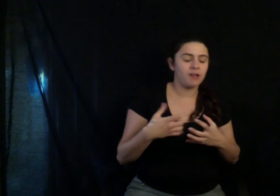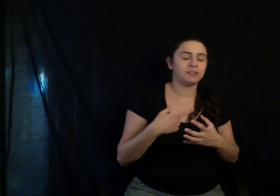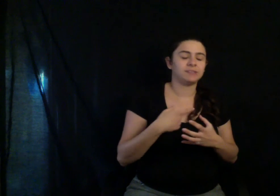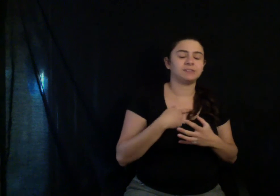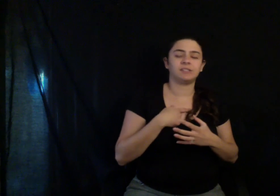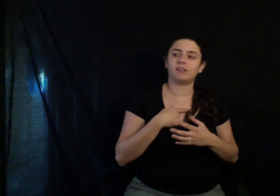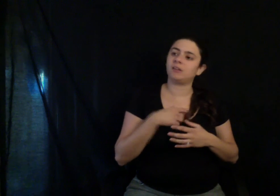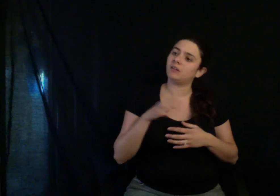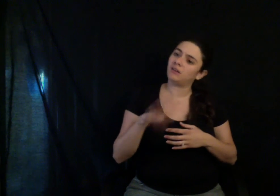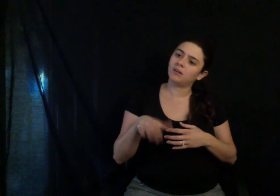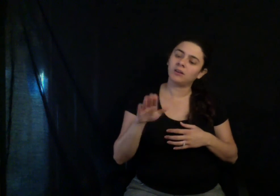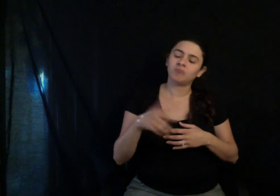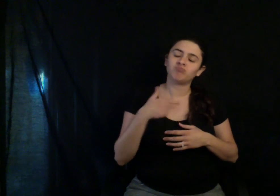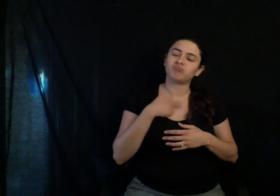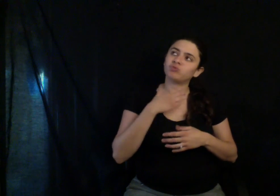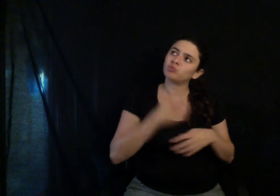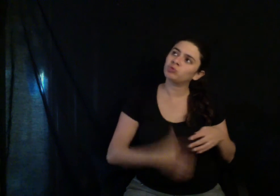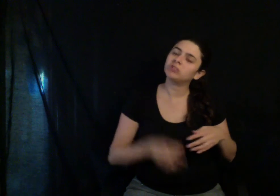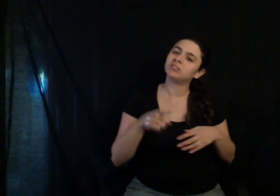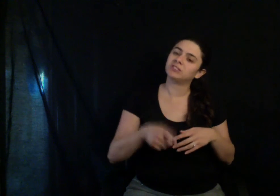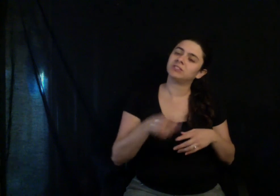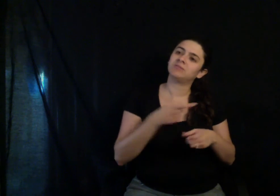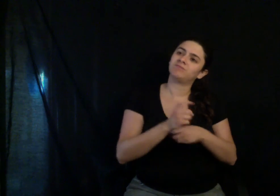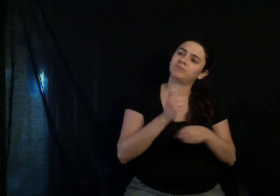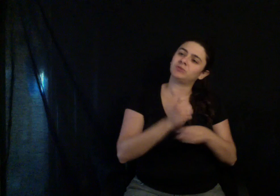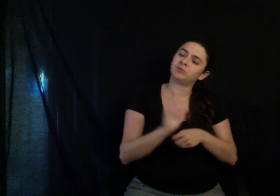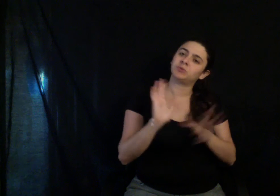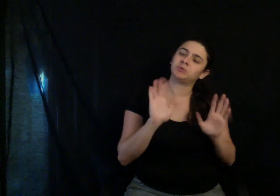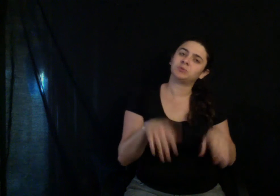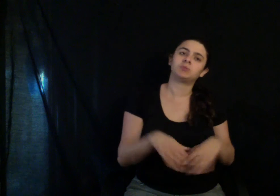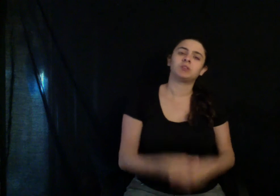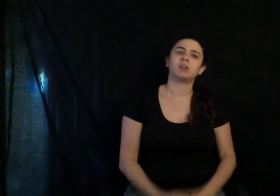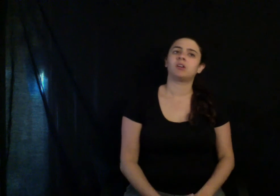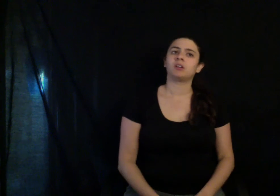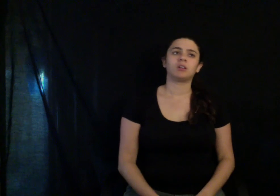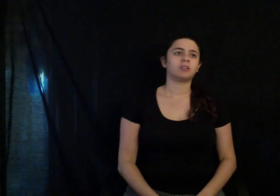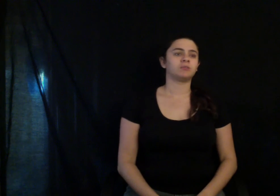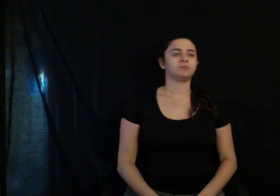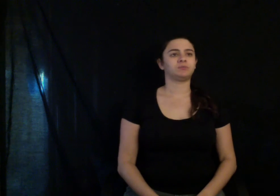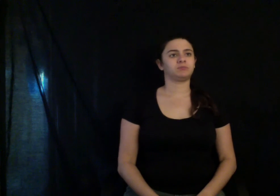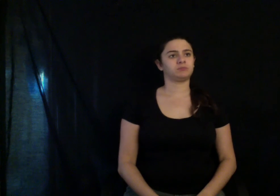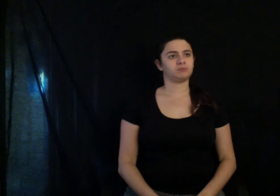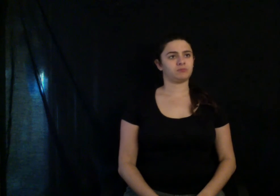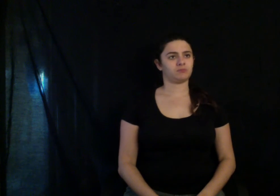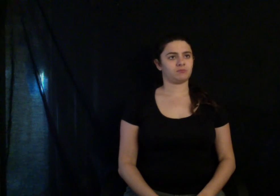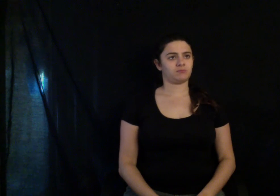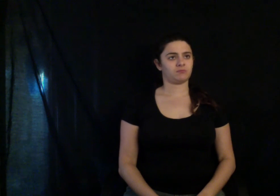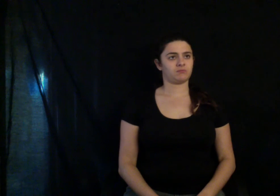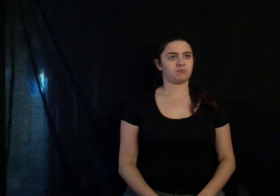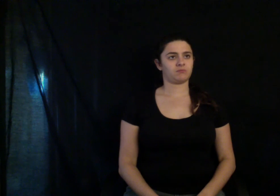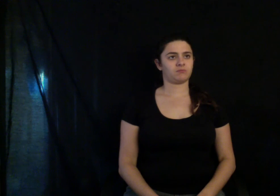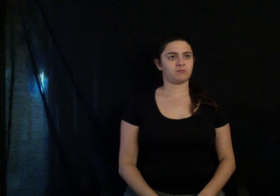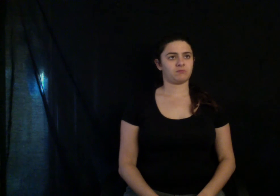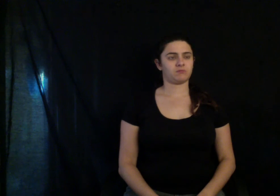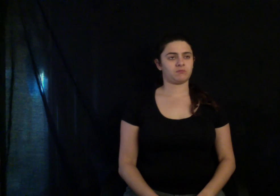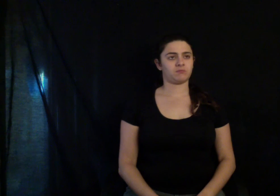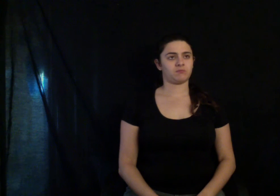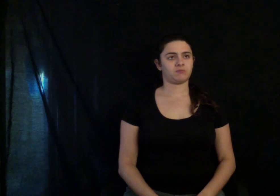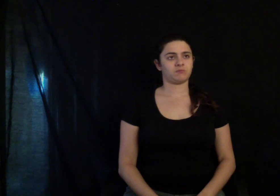what I did really is I think that just the moderator approval, because another one of Jared's friends, Mike